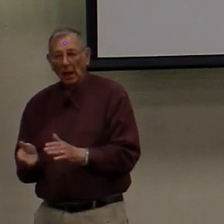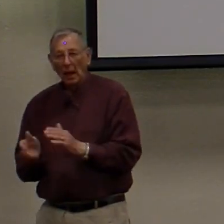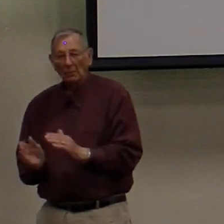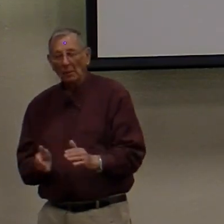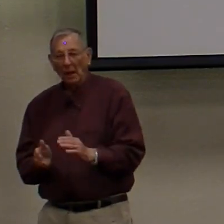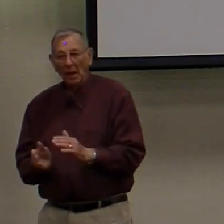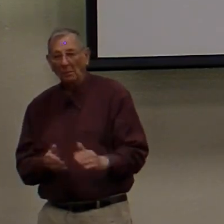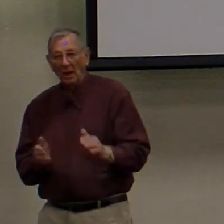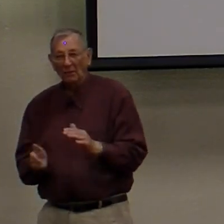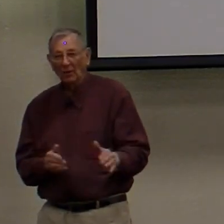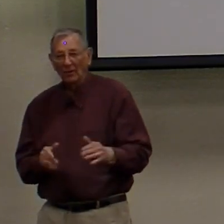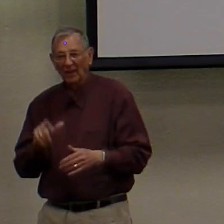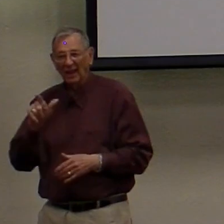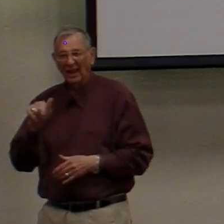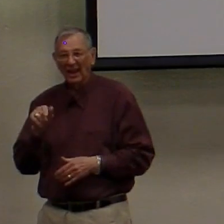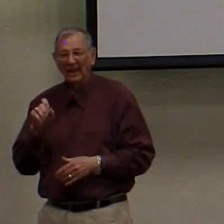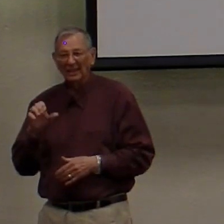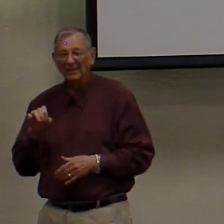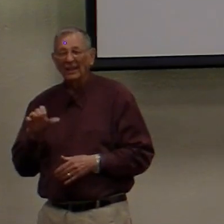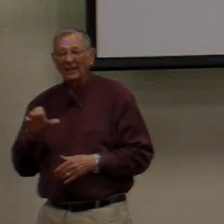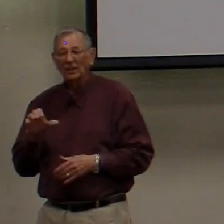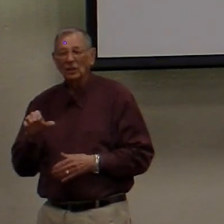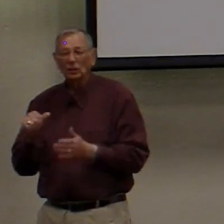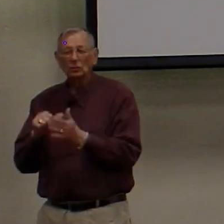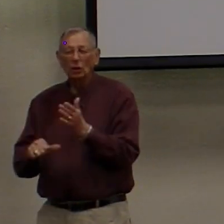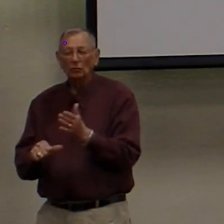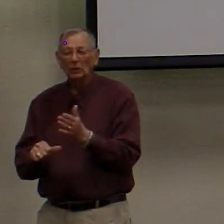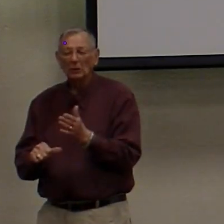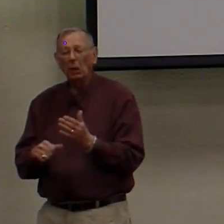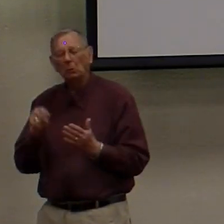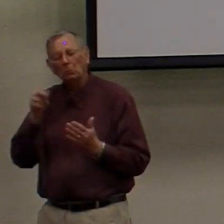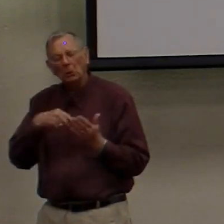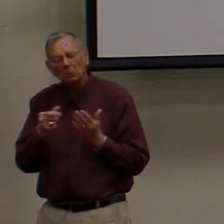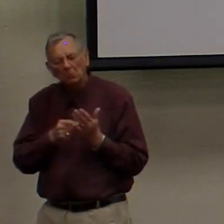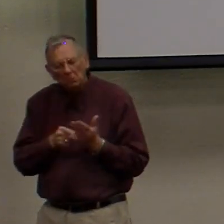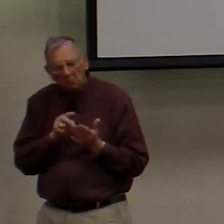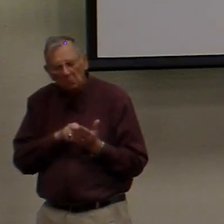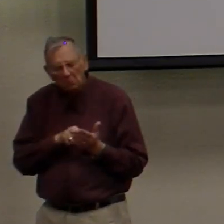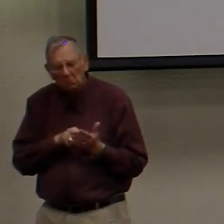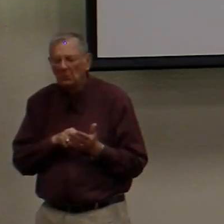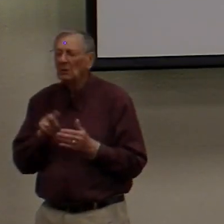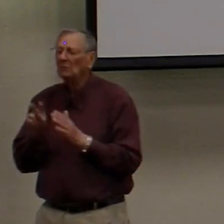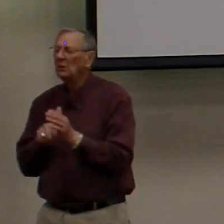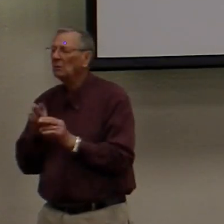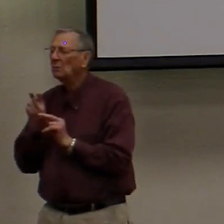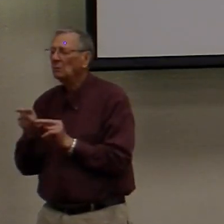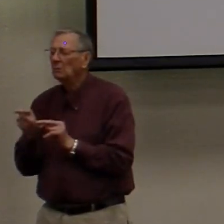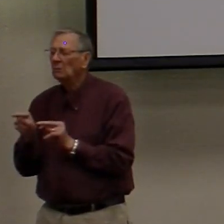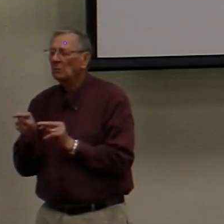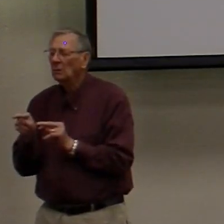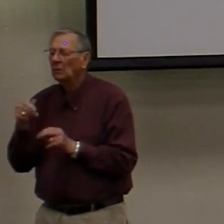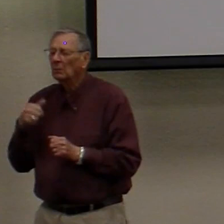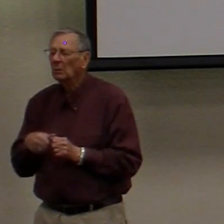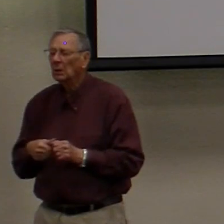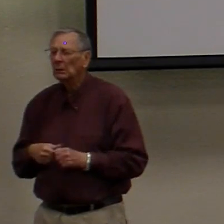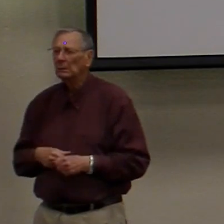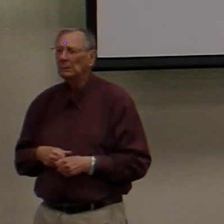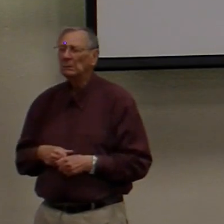for the LASIK surgery. So I had literature that I was reading. I watched some videos, and I remember